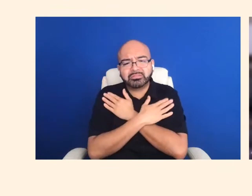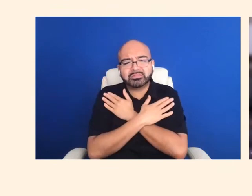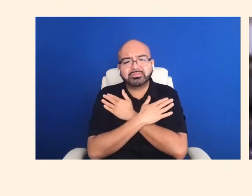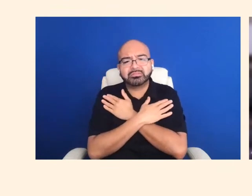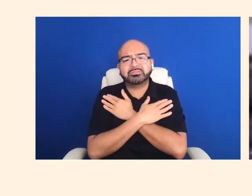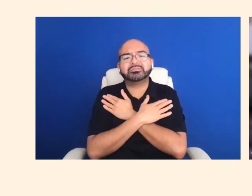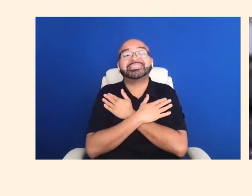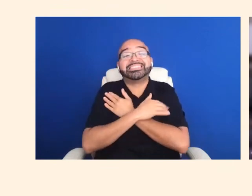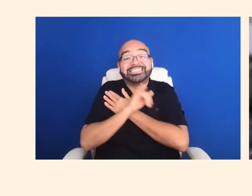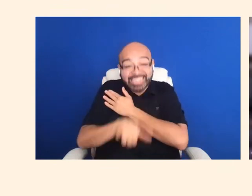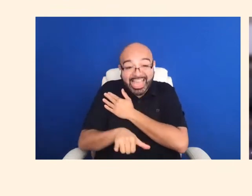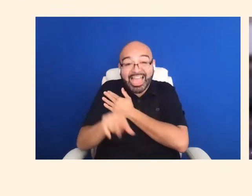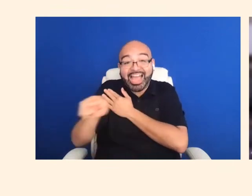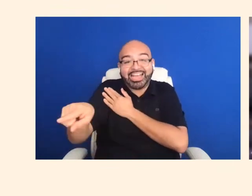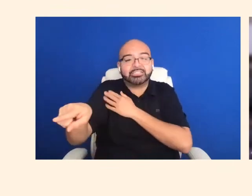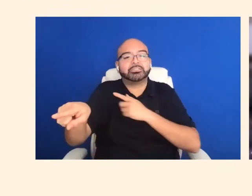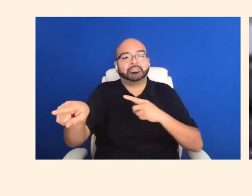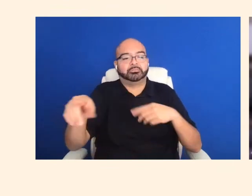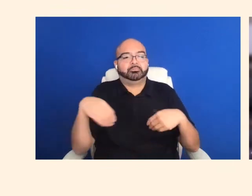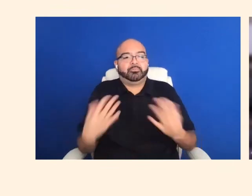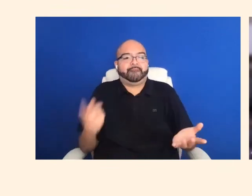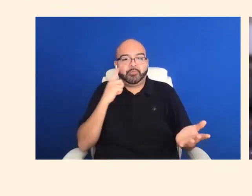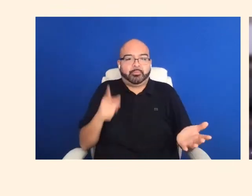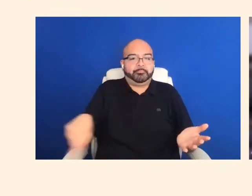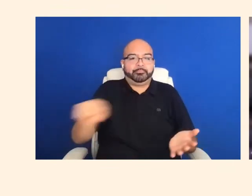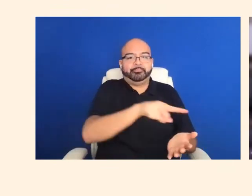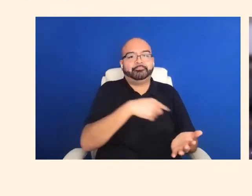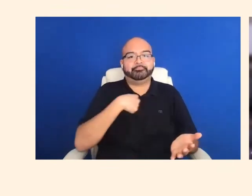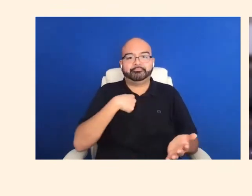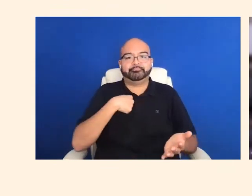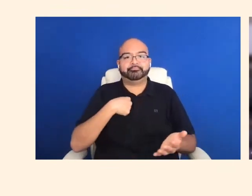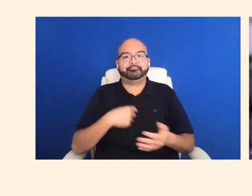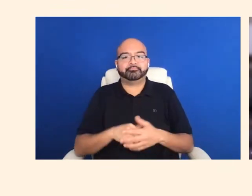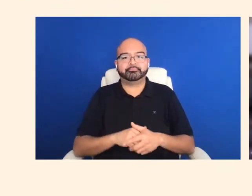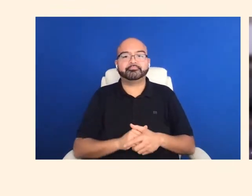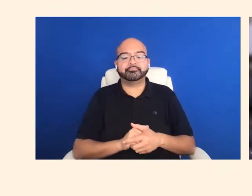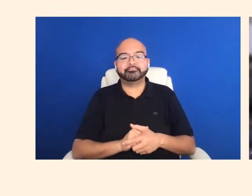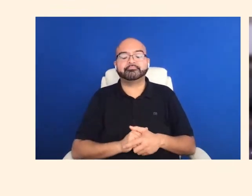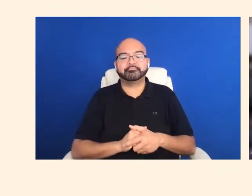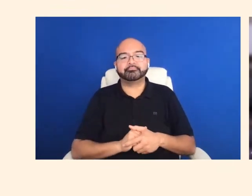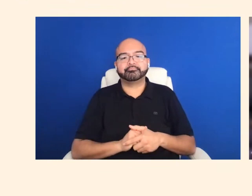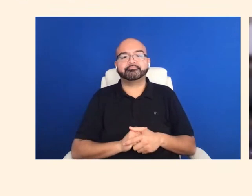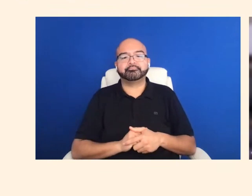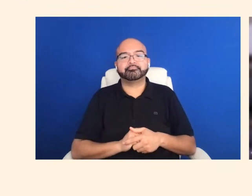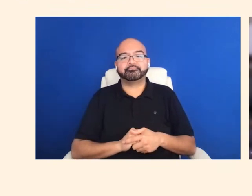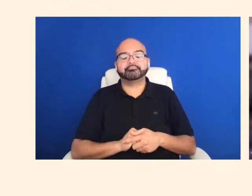that's what we provide for them. Mhm.